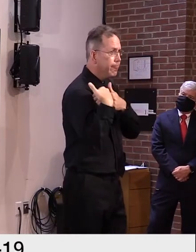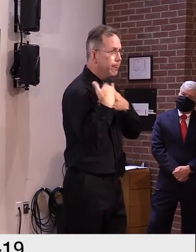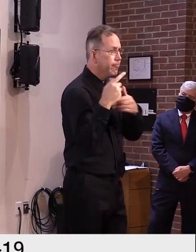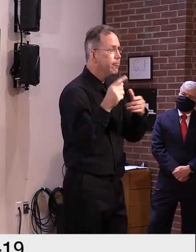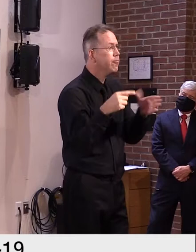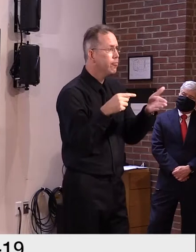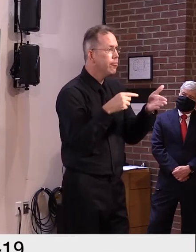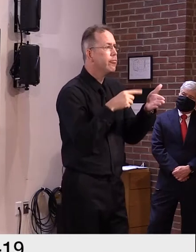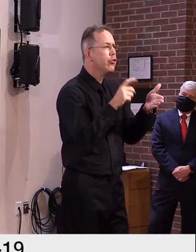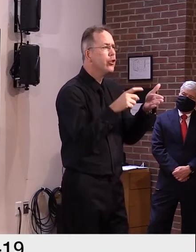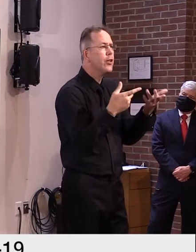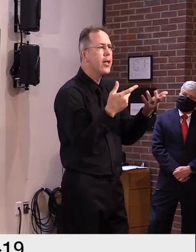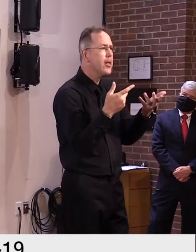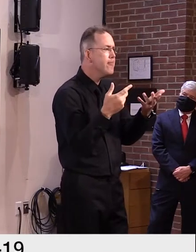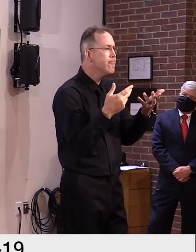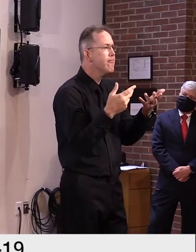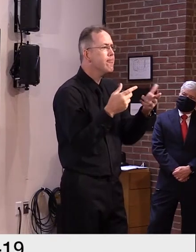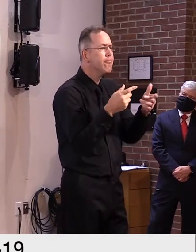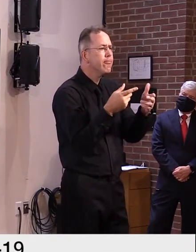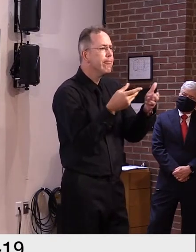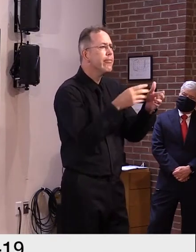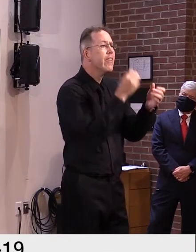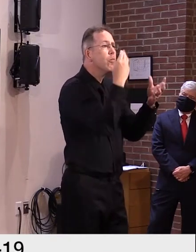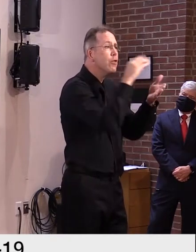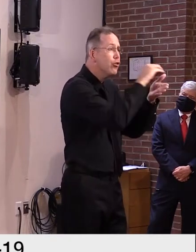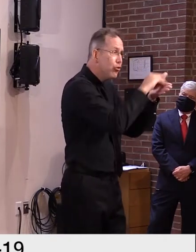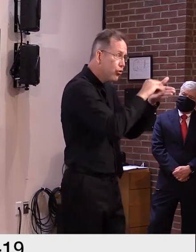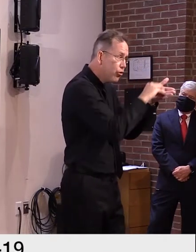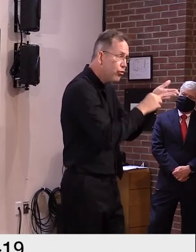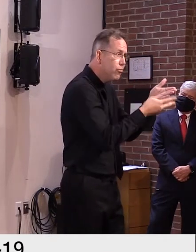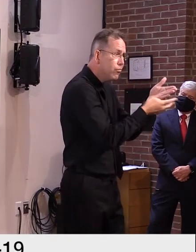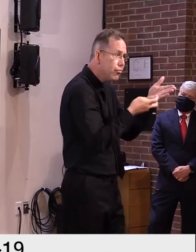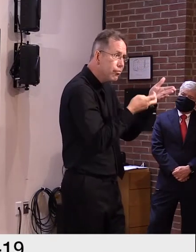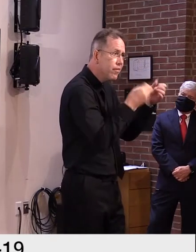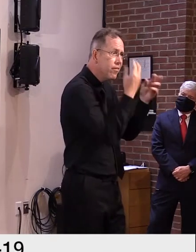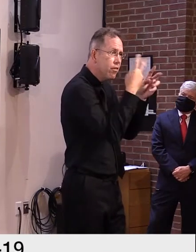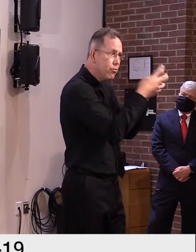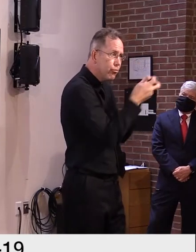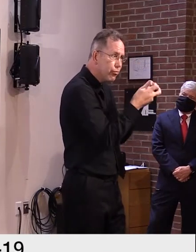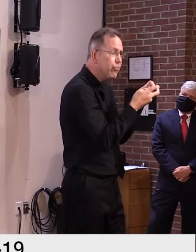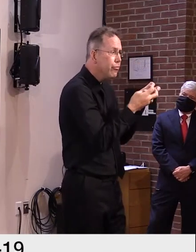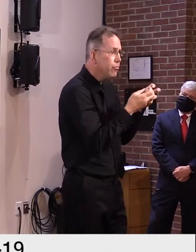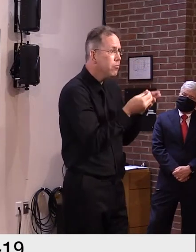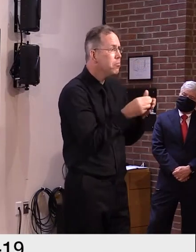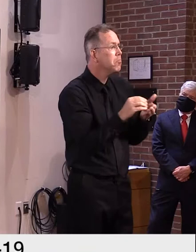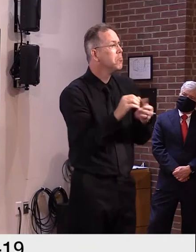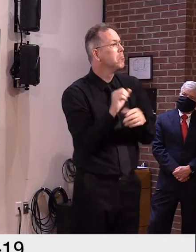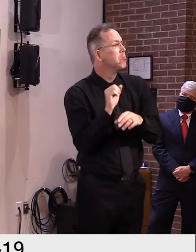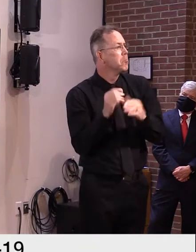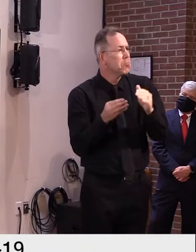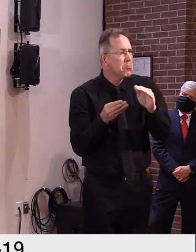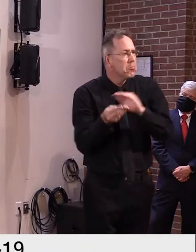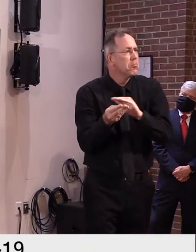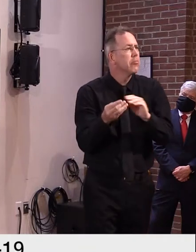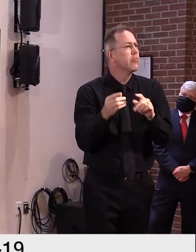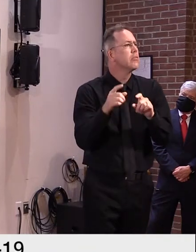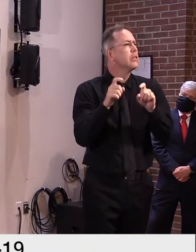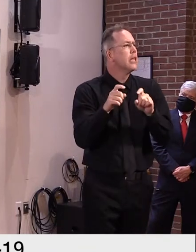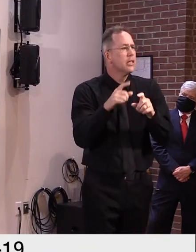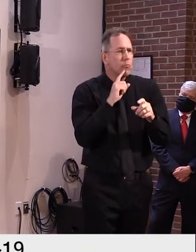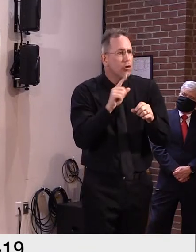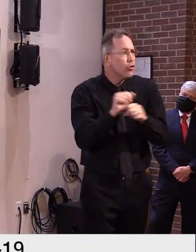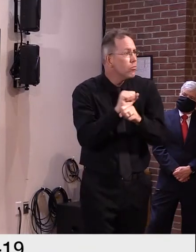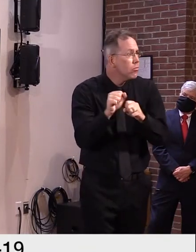specimen from the decedent so that that base would be covered more or less. And